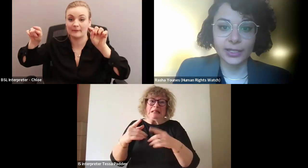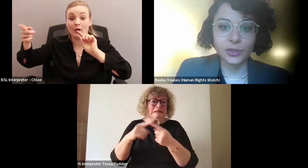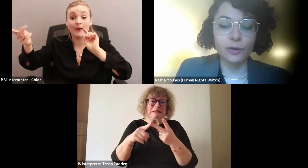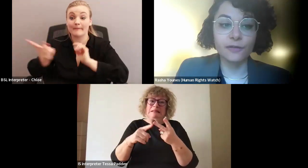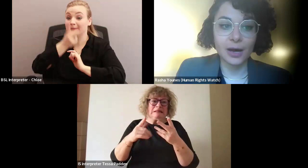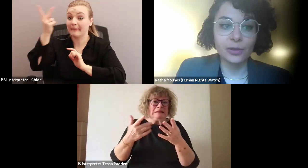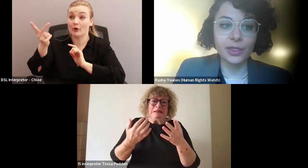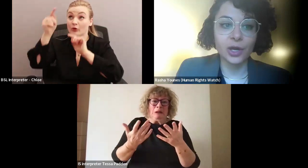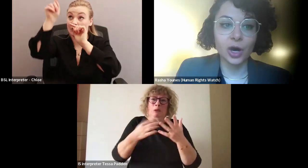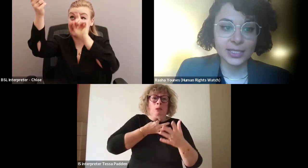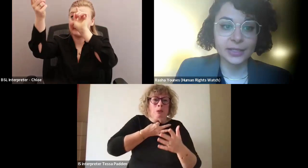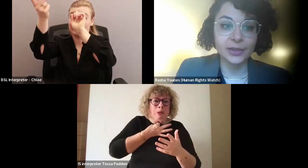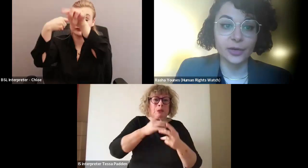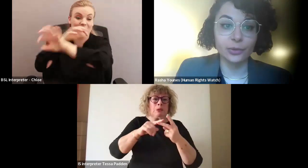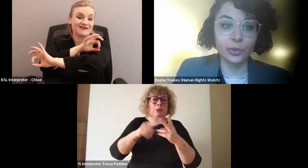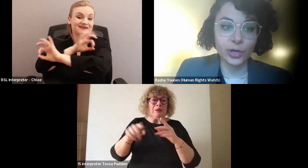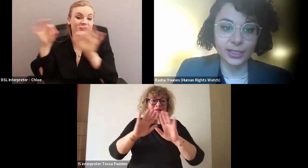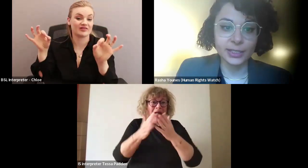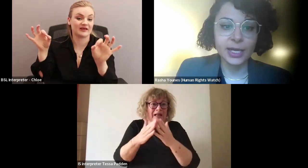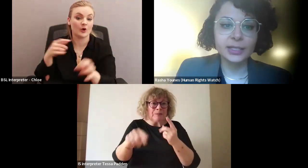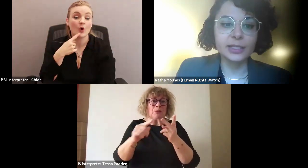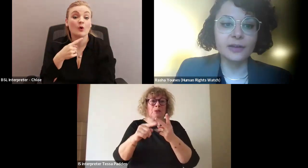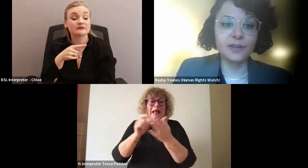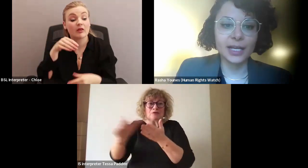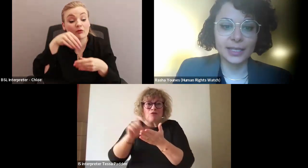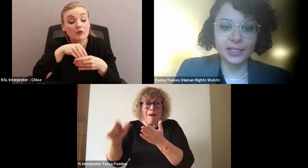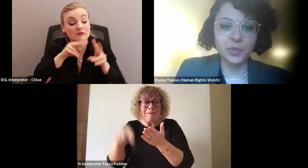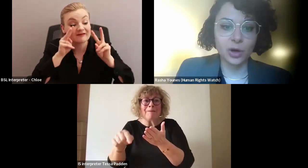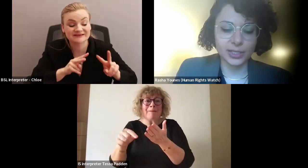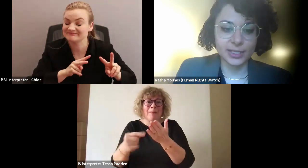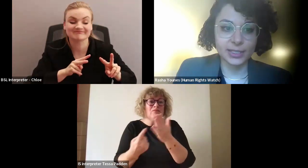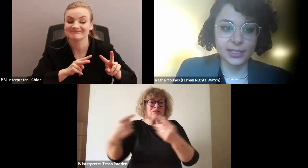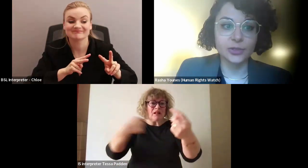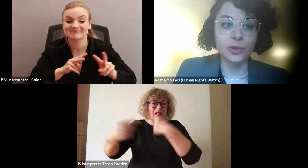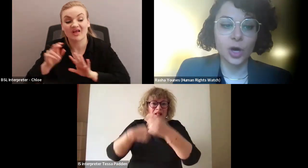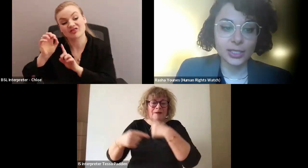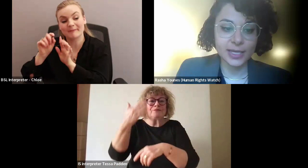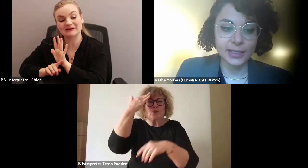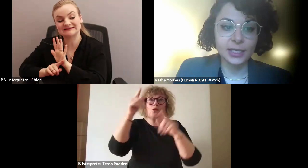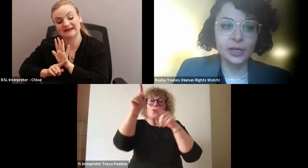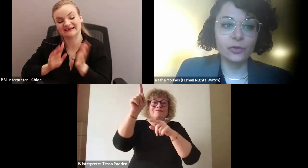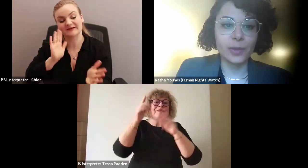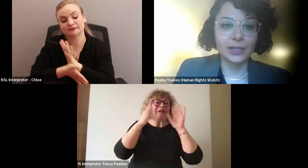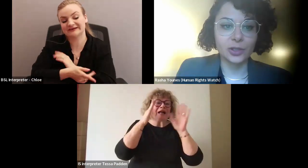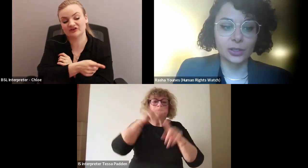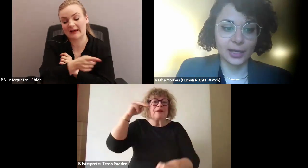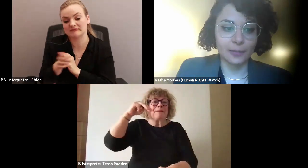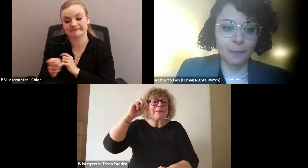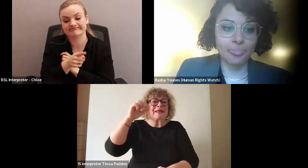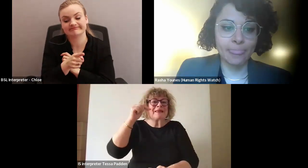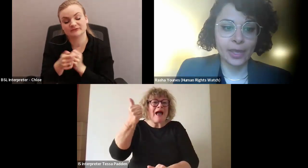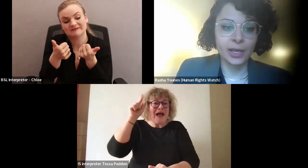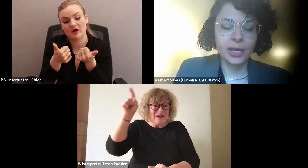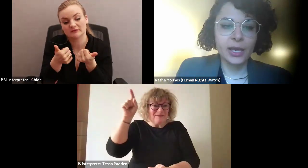their complaints or found that the content that they reported did not violate its policies, and so the content remained